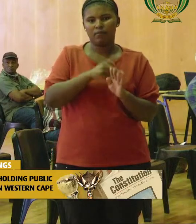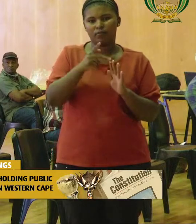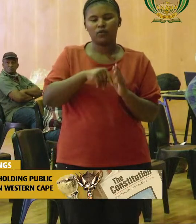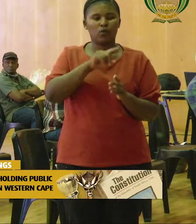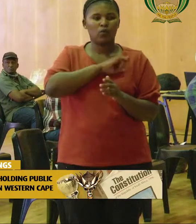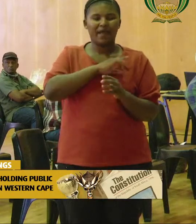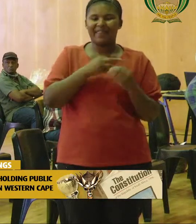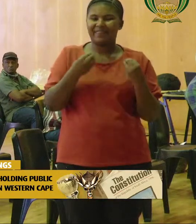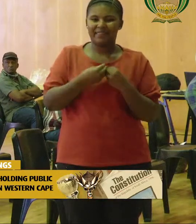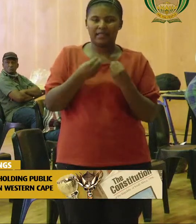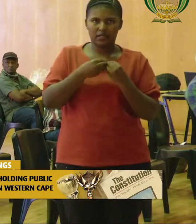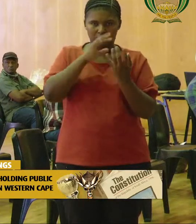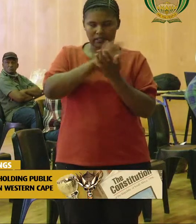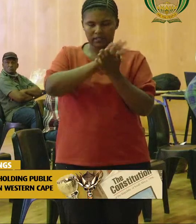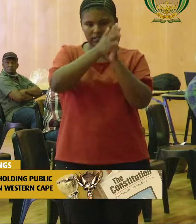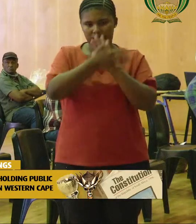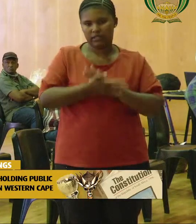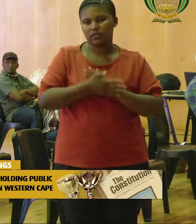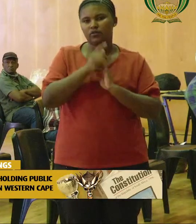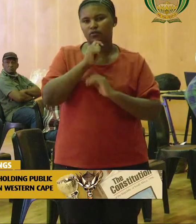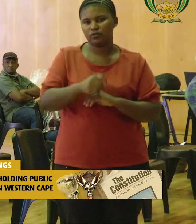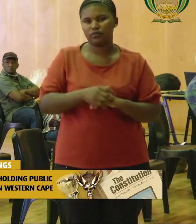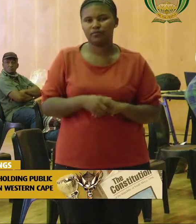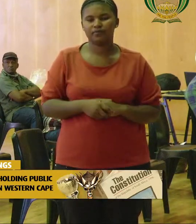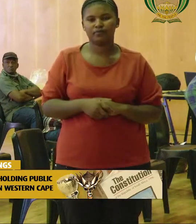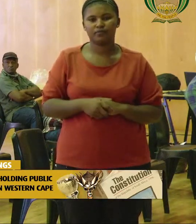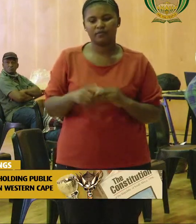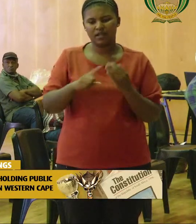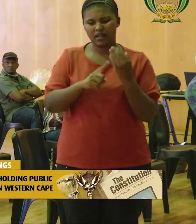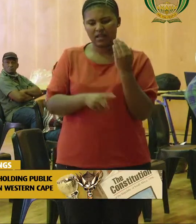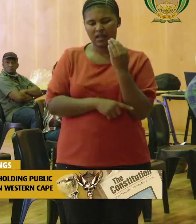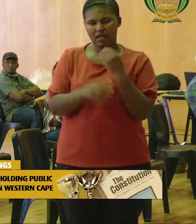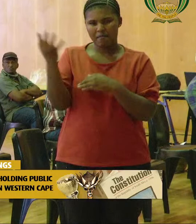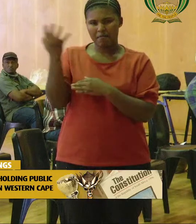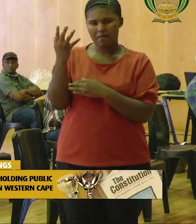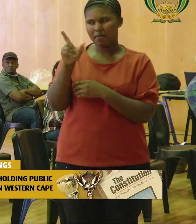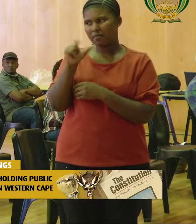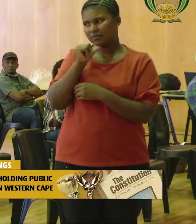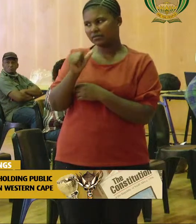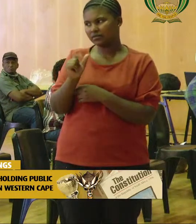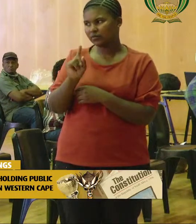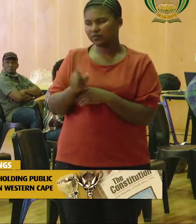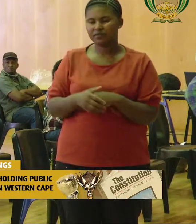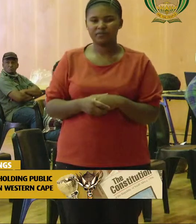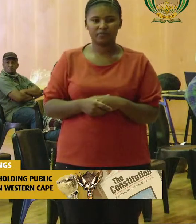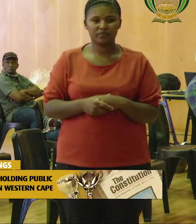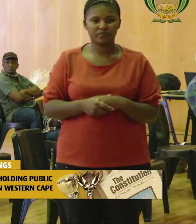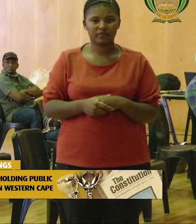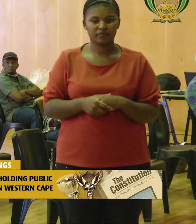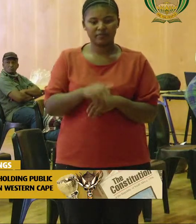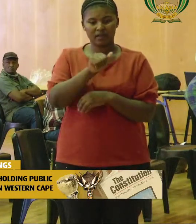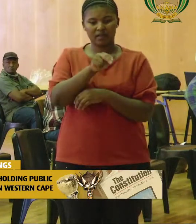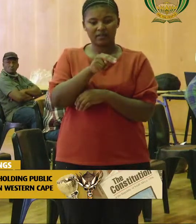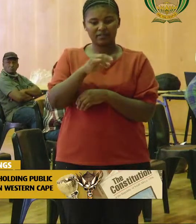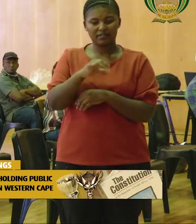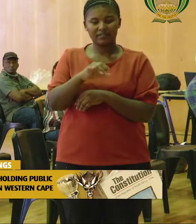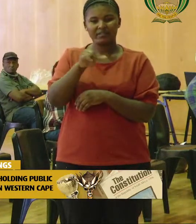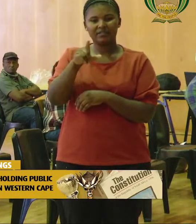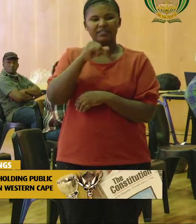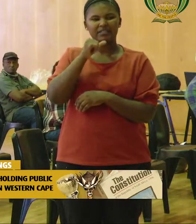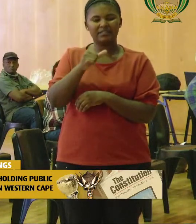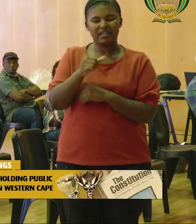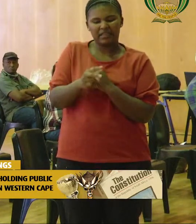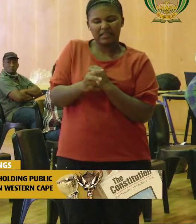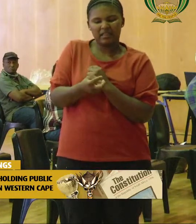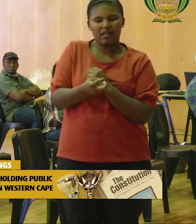not going as they had planned. And the last thing that she raised is that in the ANC they're being labeled as